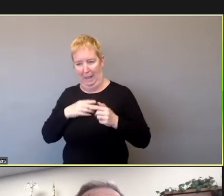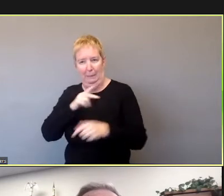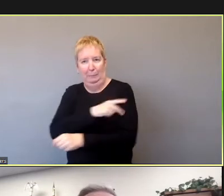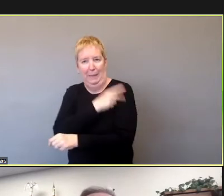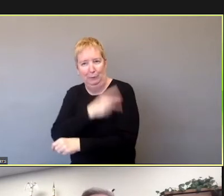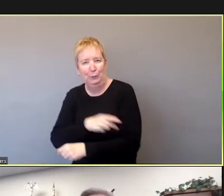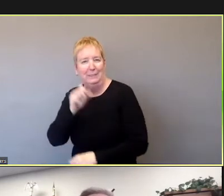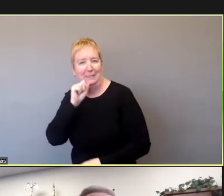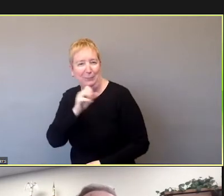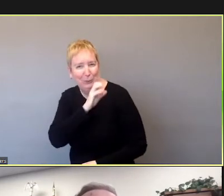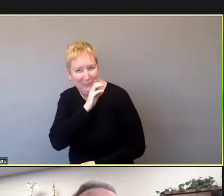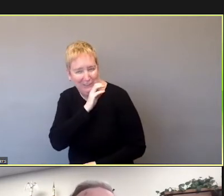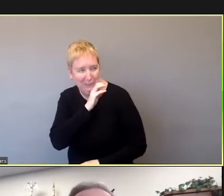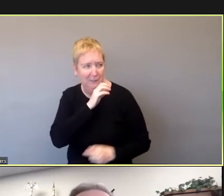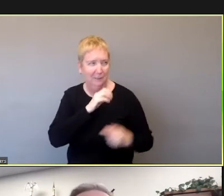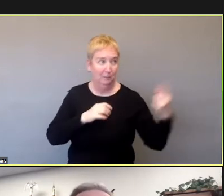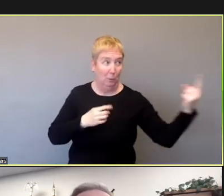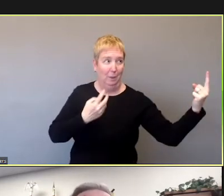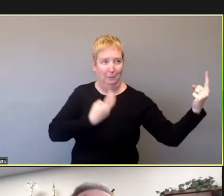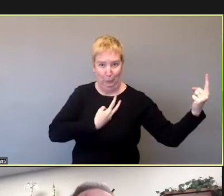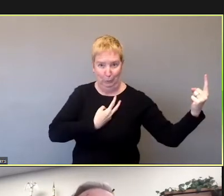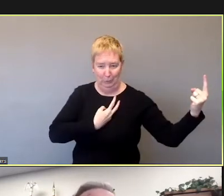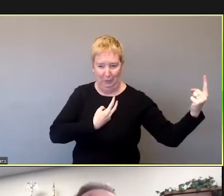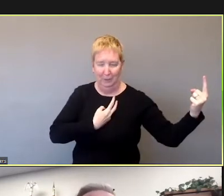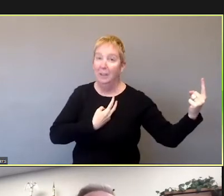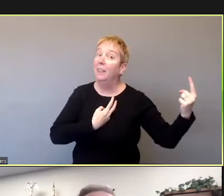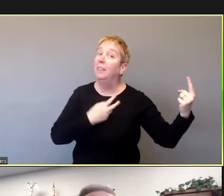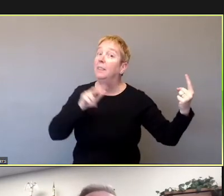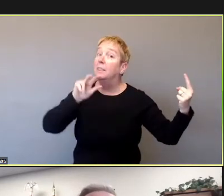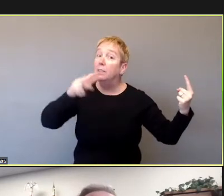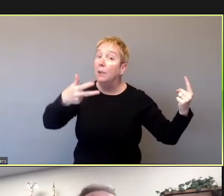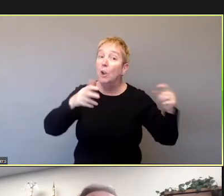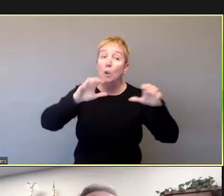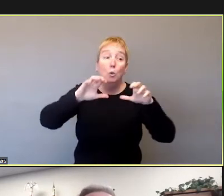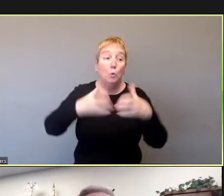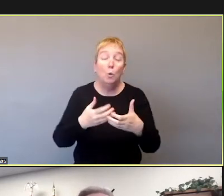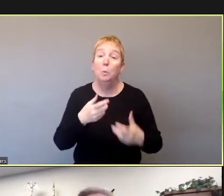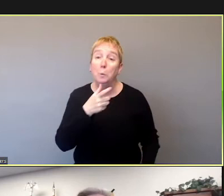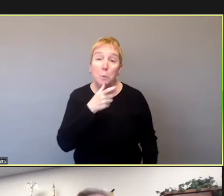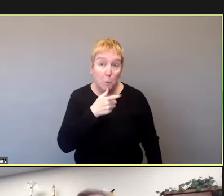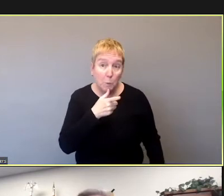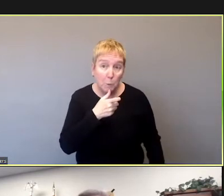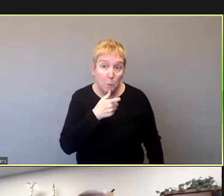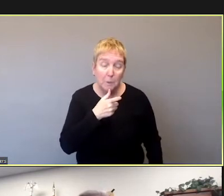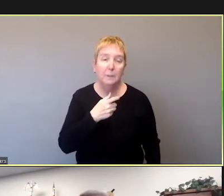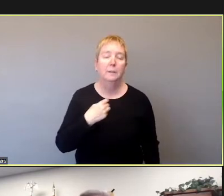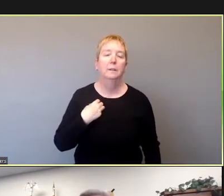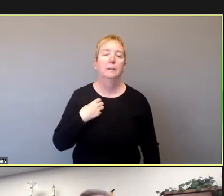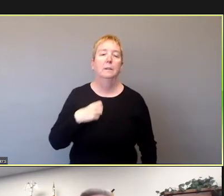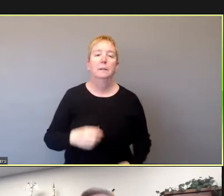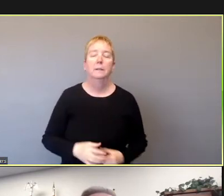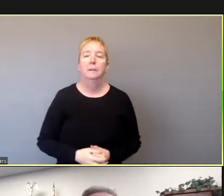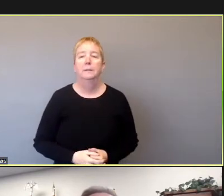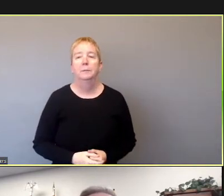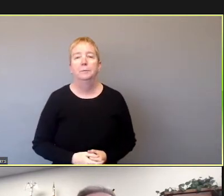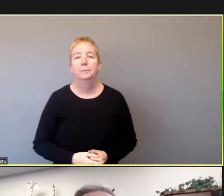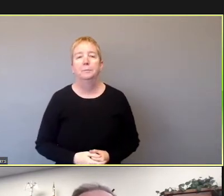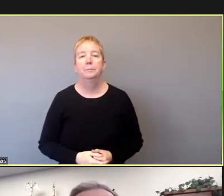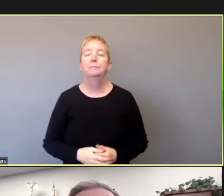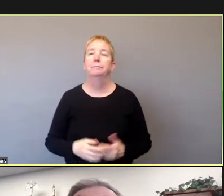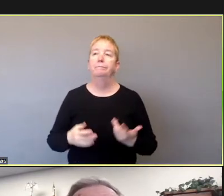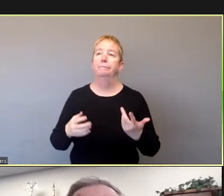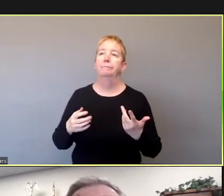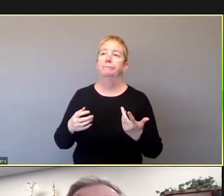risk group, and this came out in the news about 10 days ago, is the risk of hospitalization,